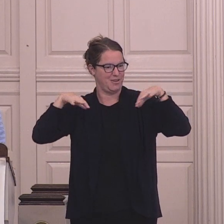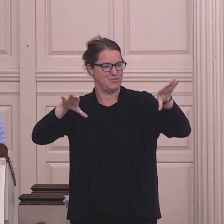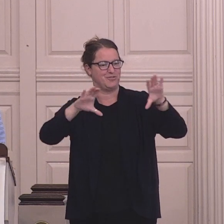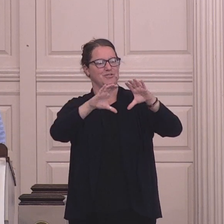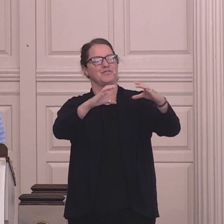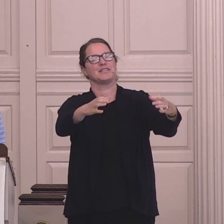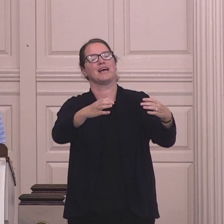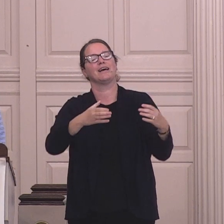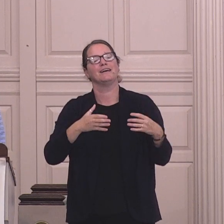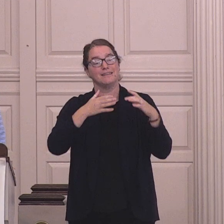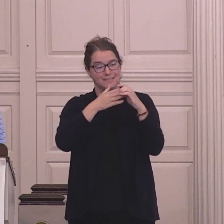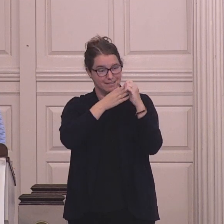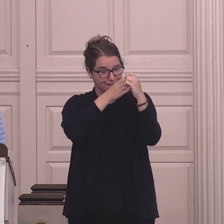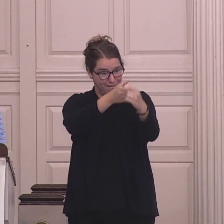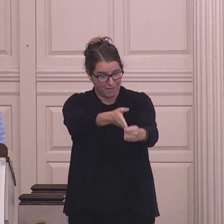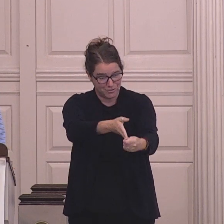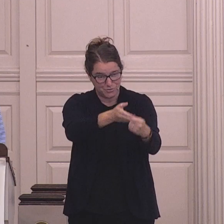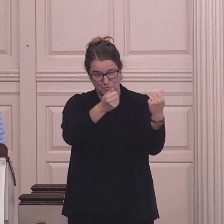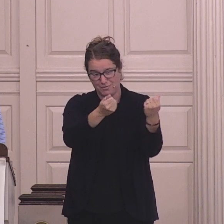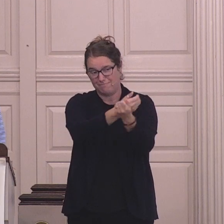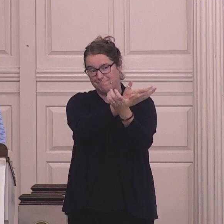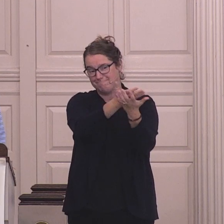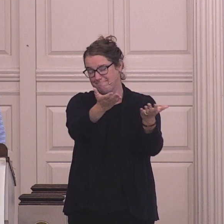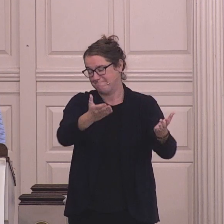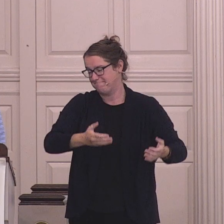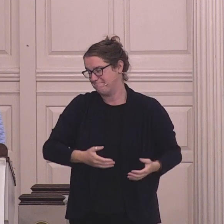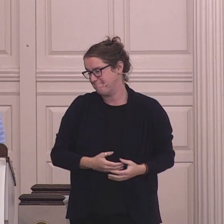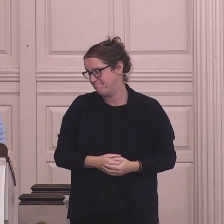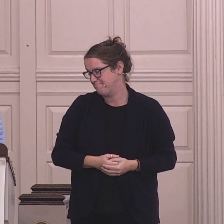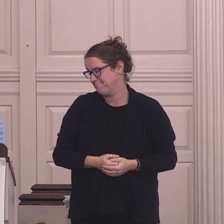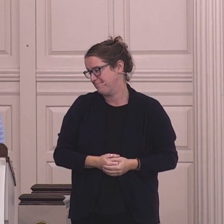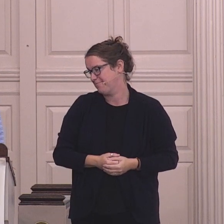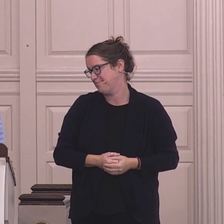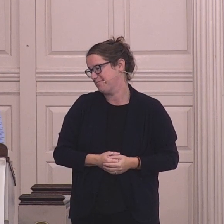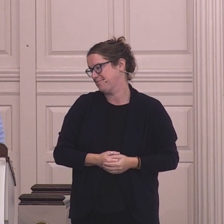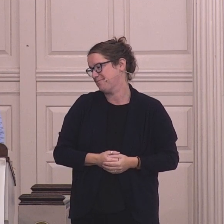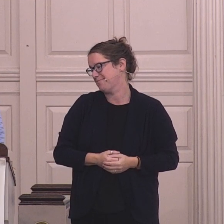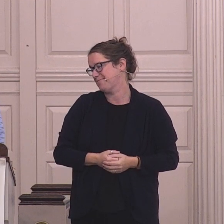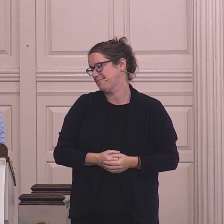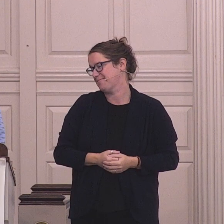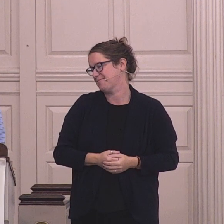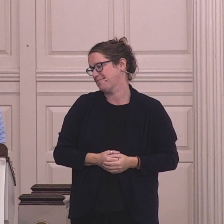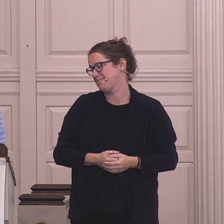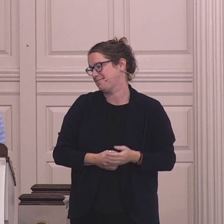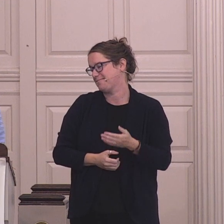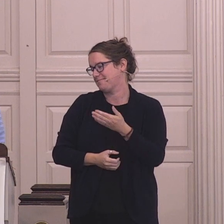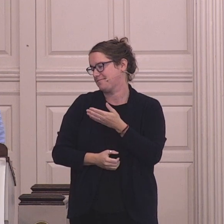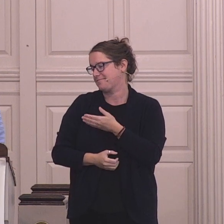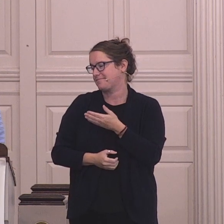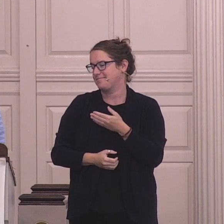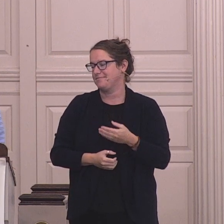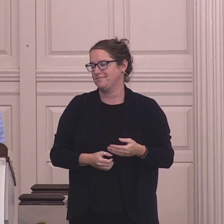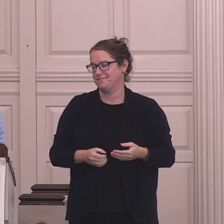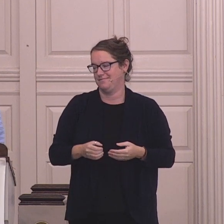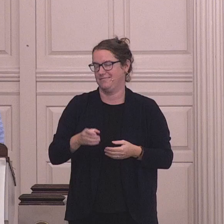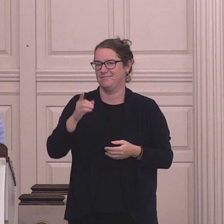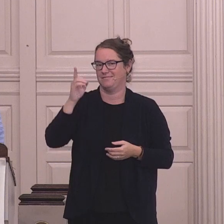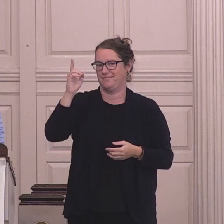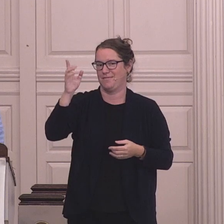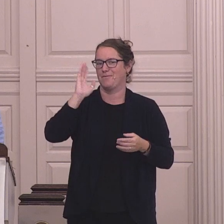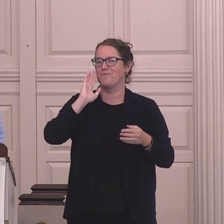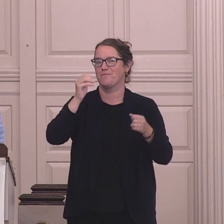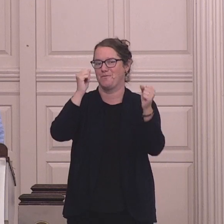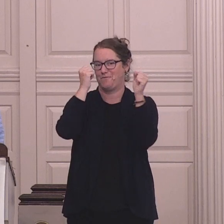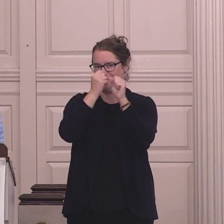to guard you in all your ways. But he will rescue you from the snare of the